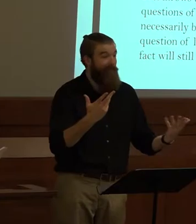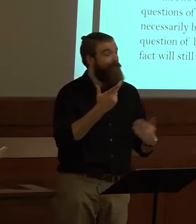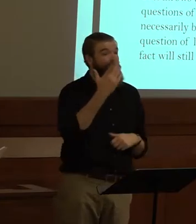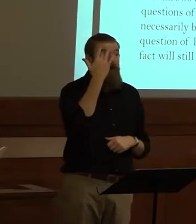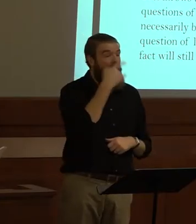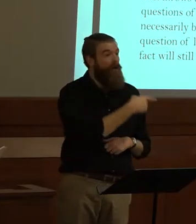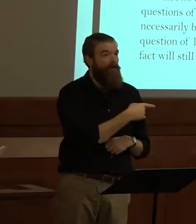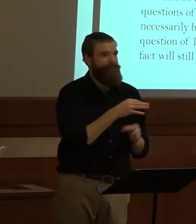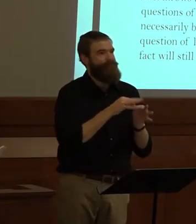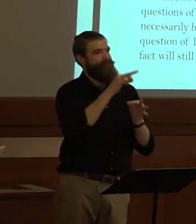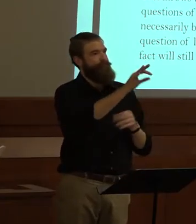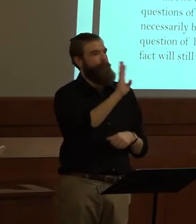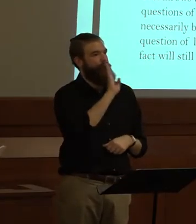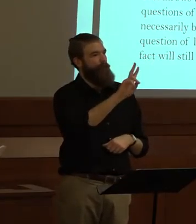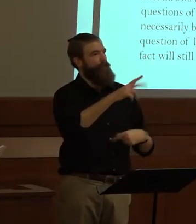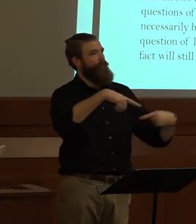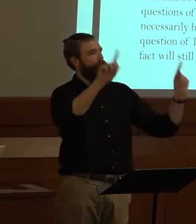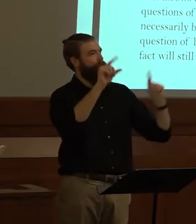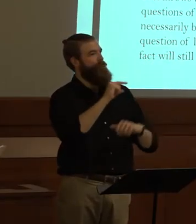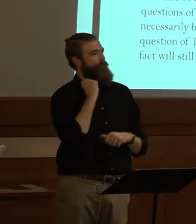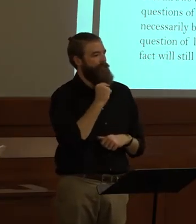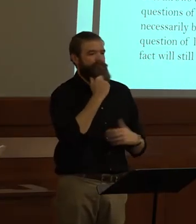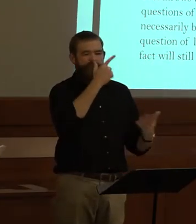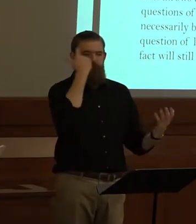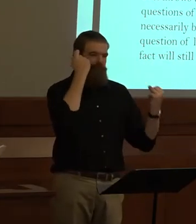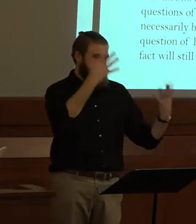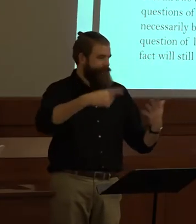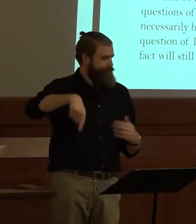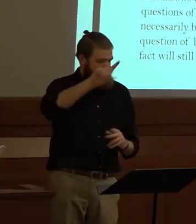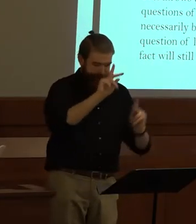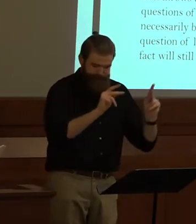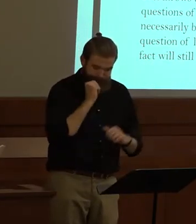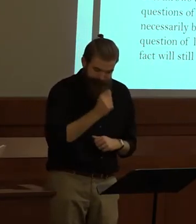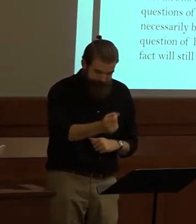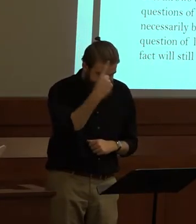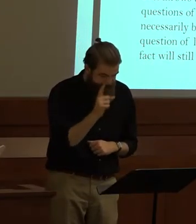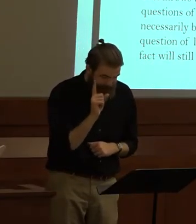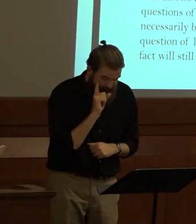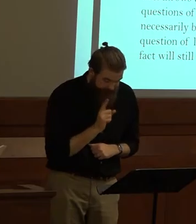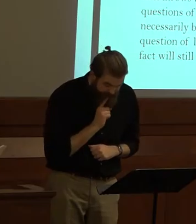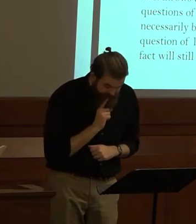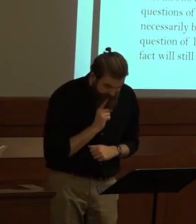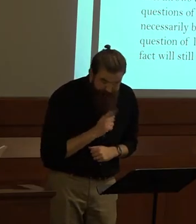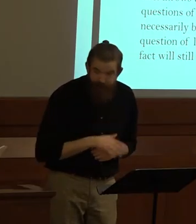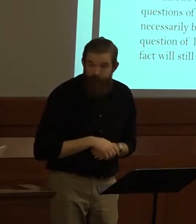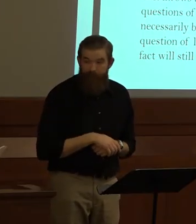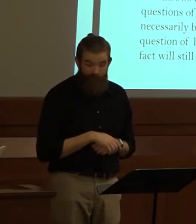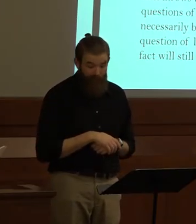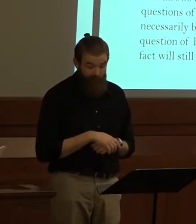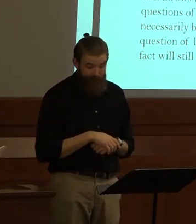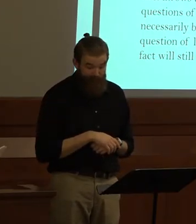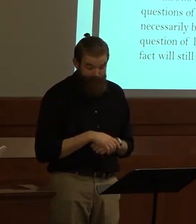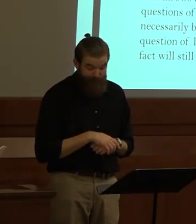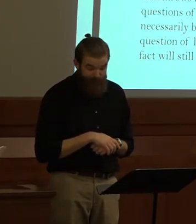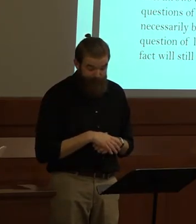decision illustrates the debatable nature of deafness in the priesthood from the beginning because of the many